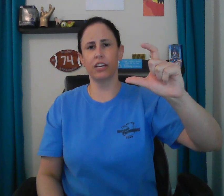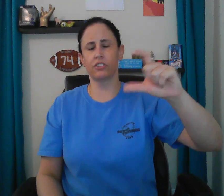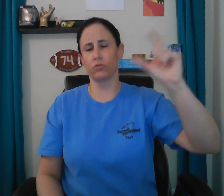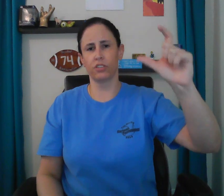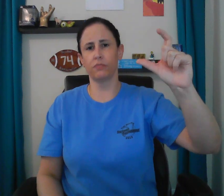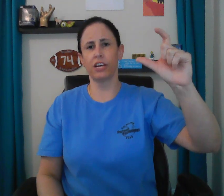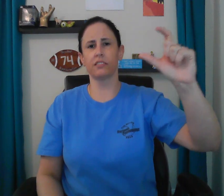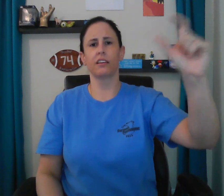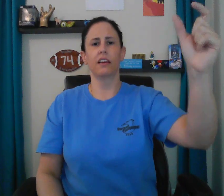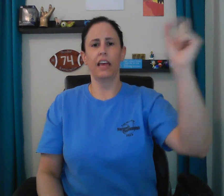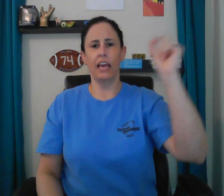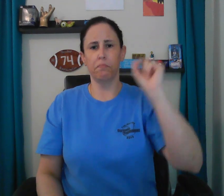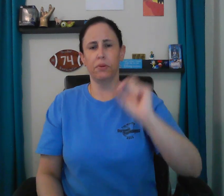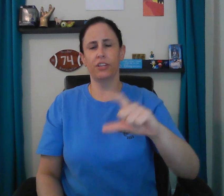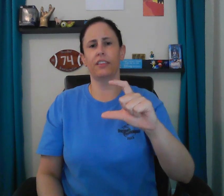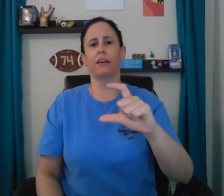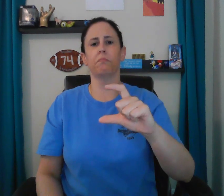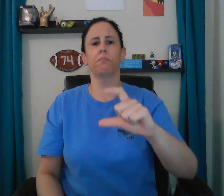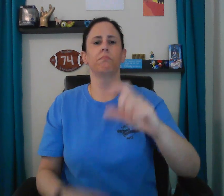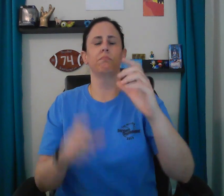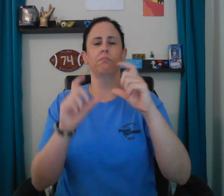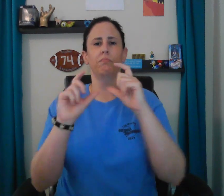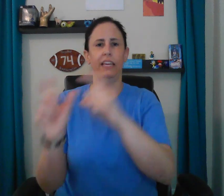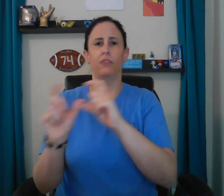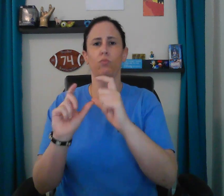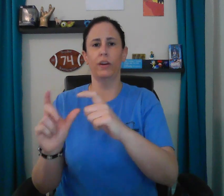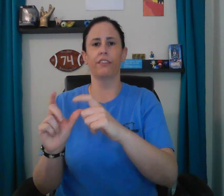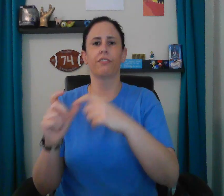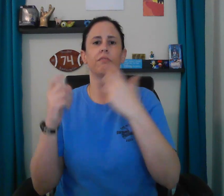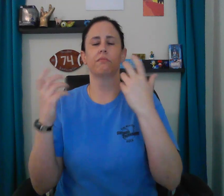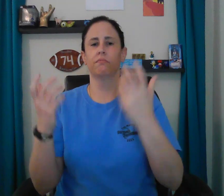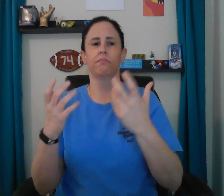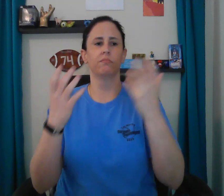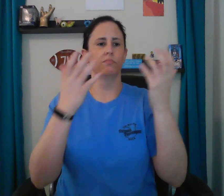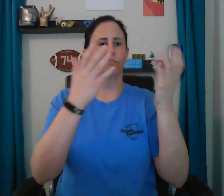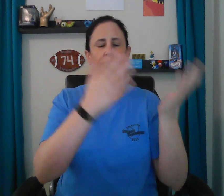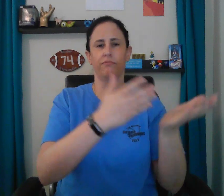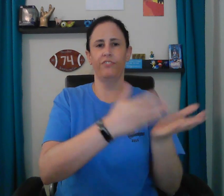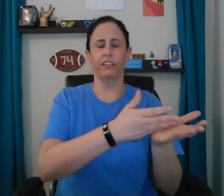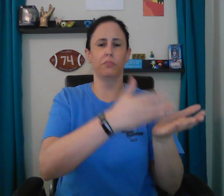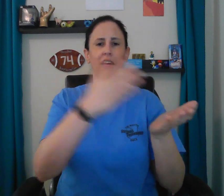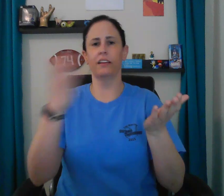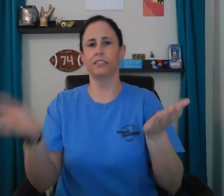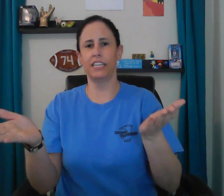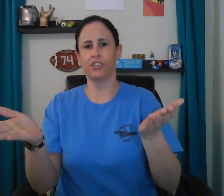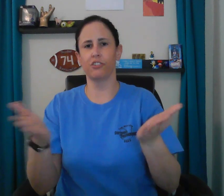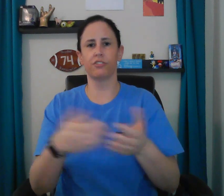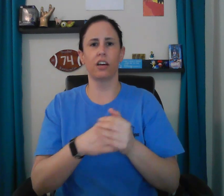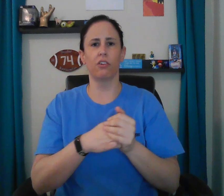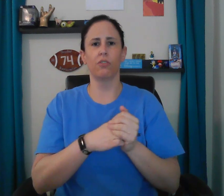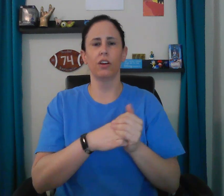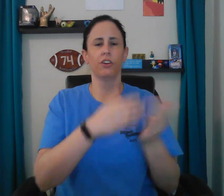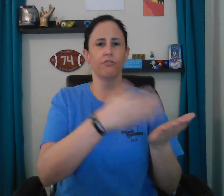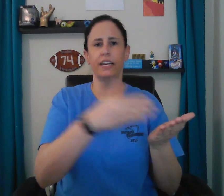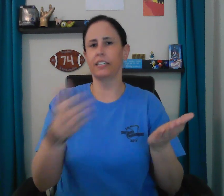subjects, school subjects, and put them in with fill in the blank teacher. So reading